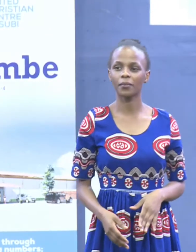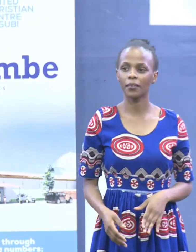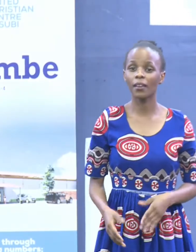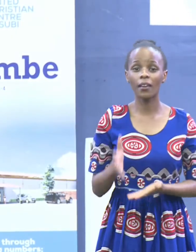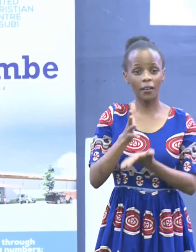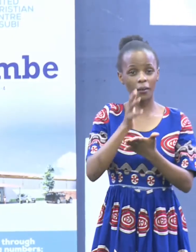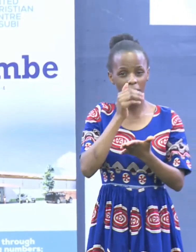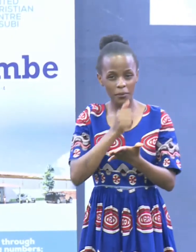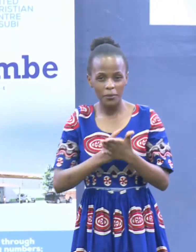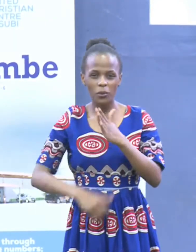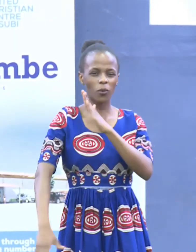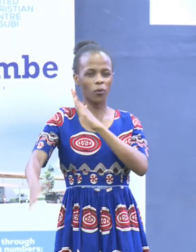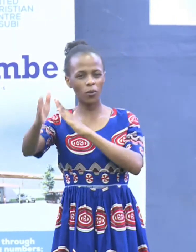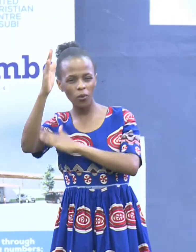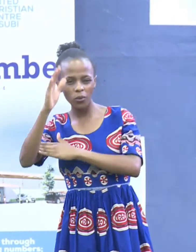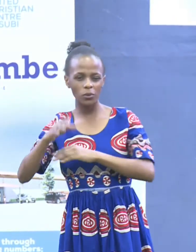And